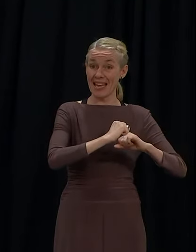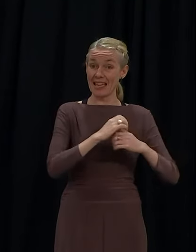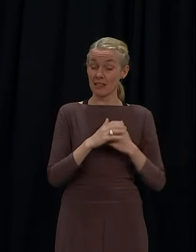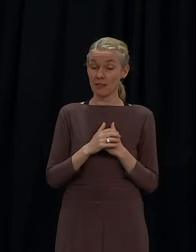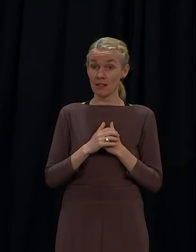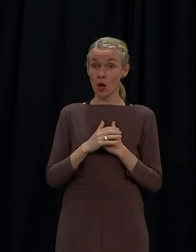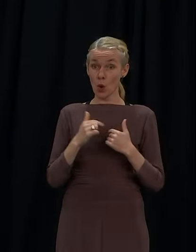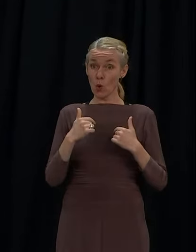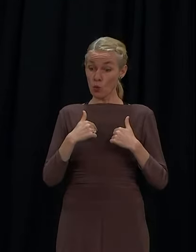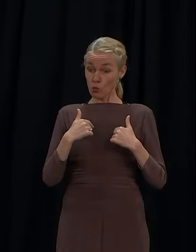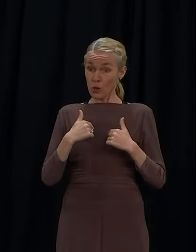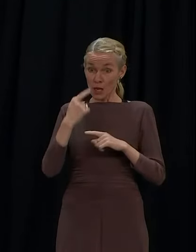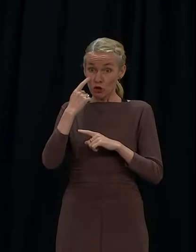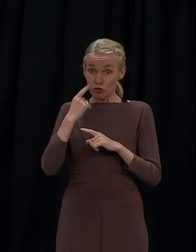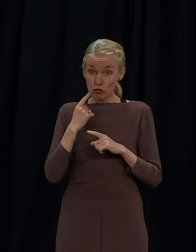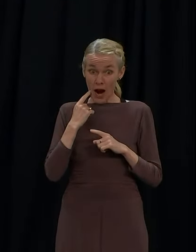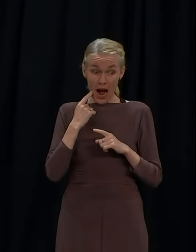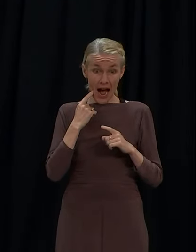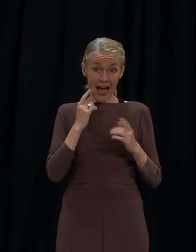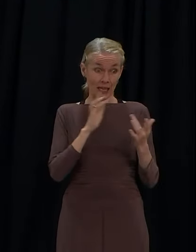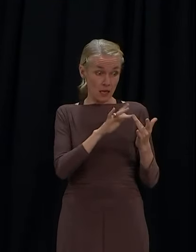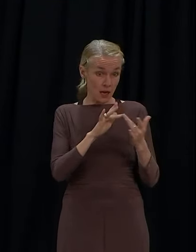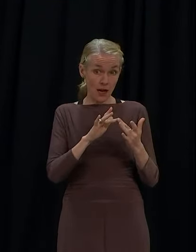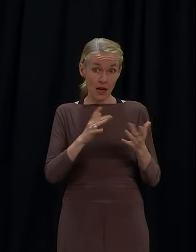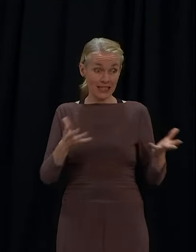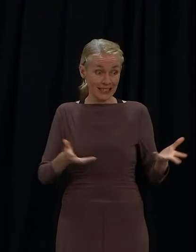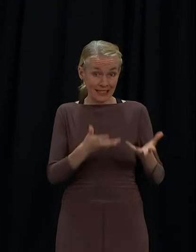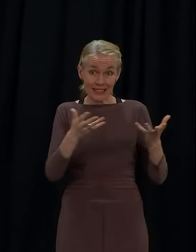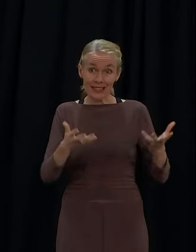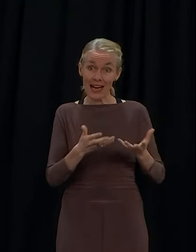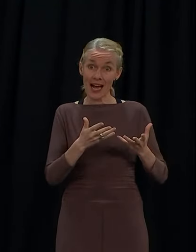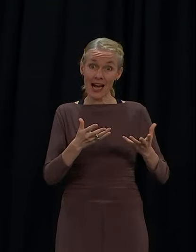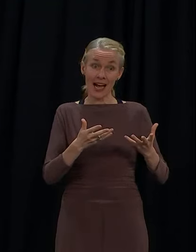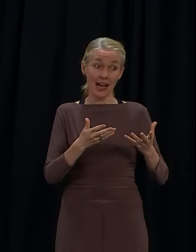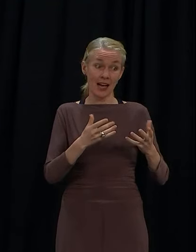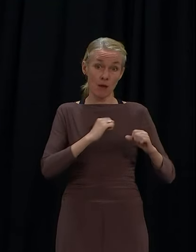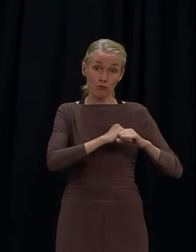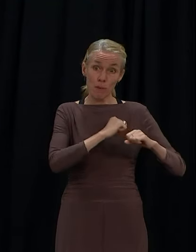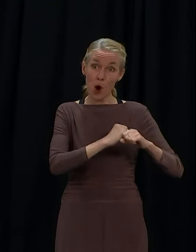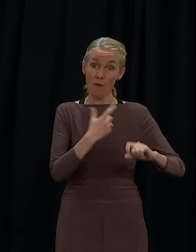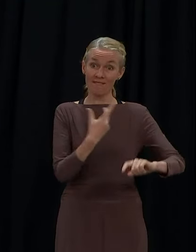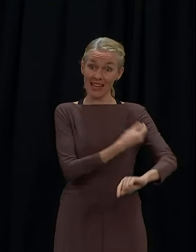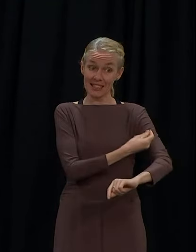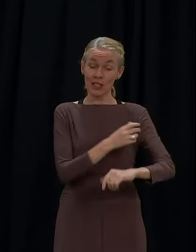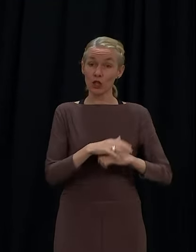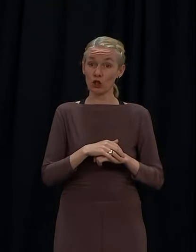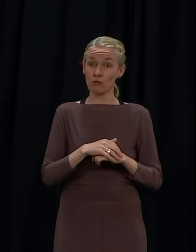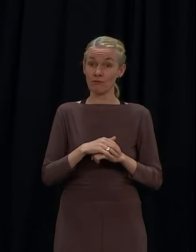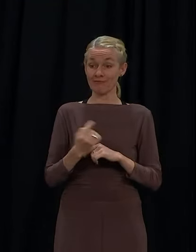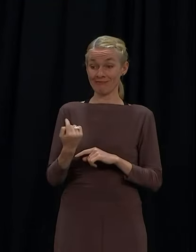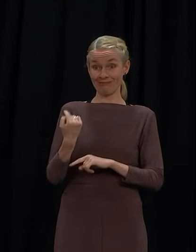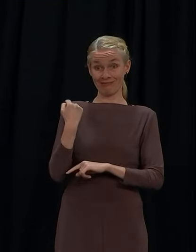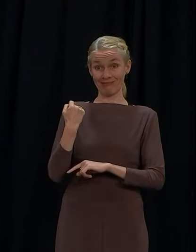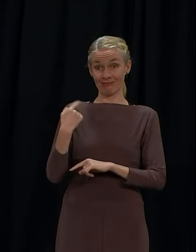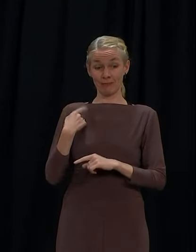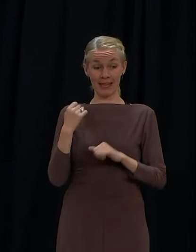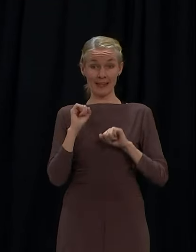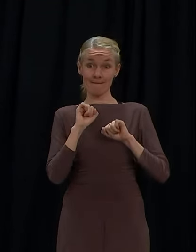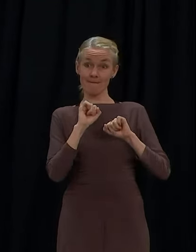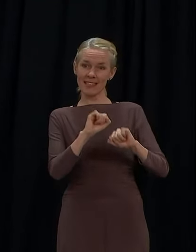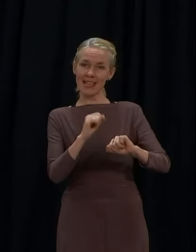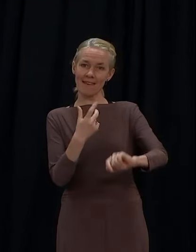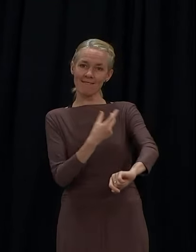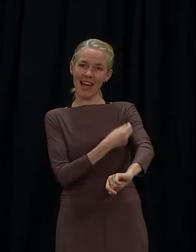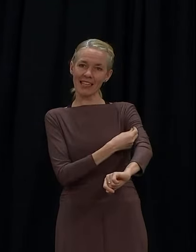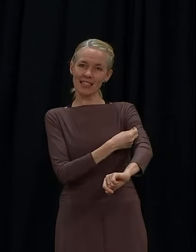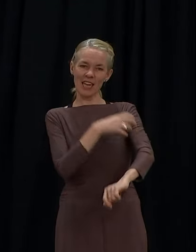into community to help build those programs. And the last time I visited a vaccination site, I saw some of our Pacific providers